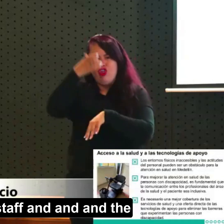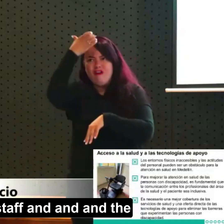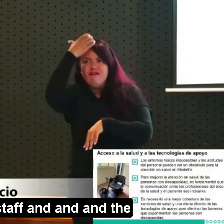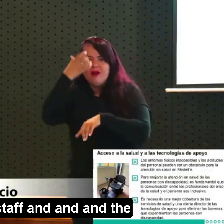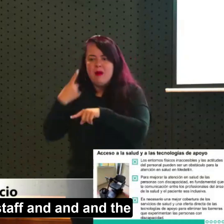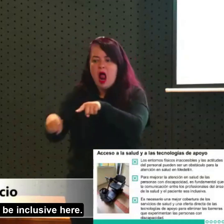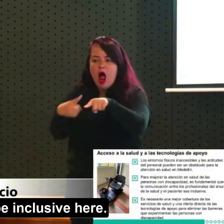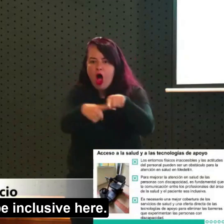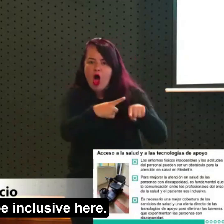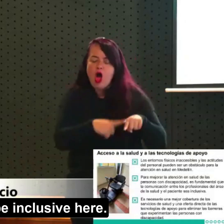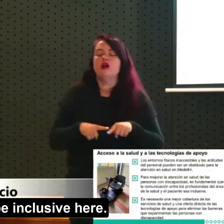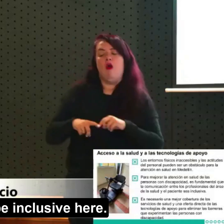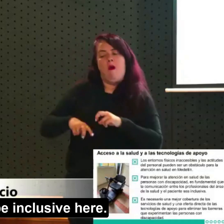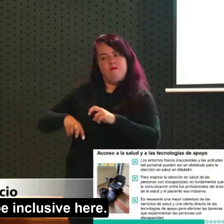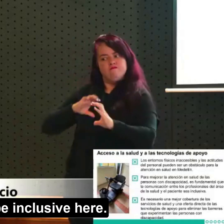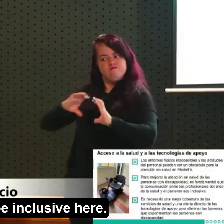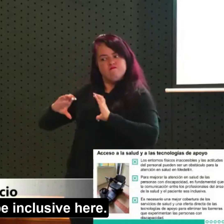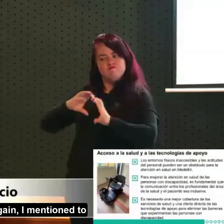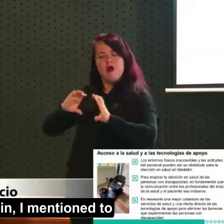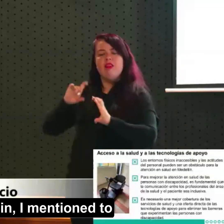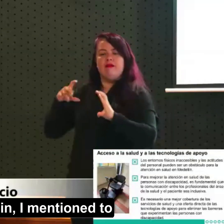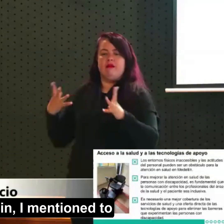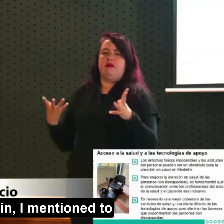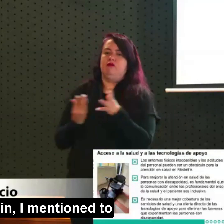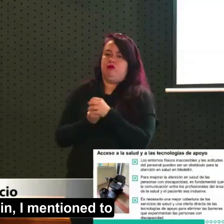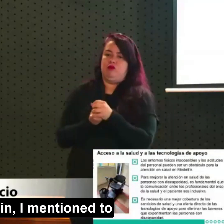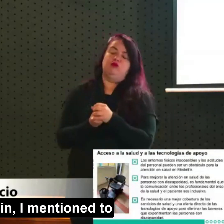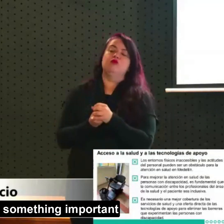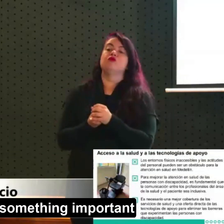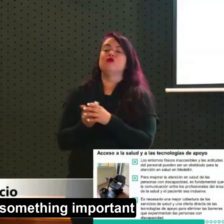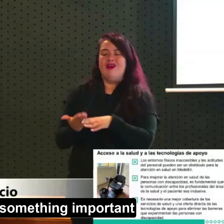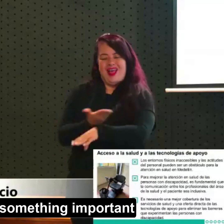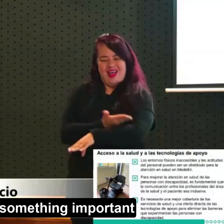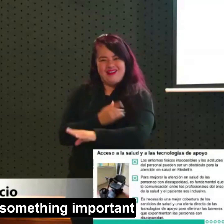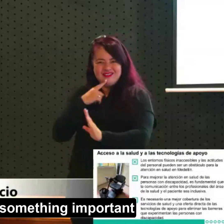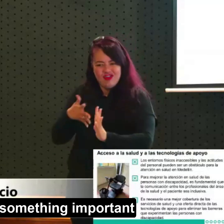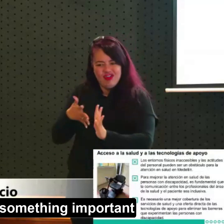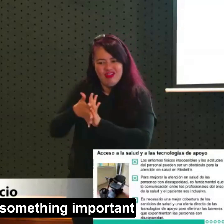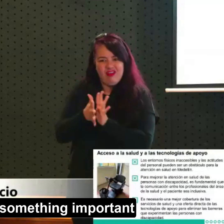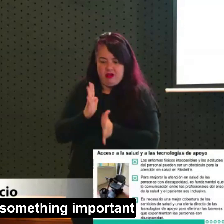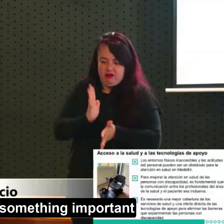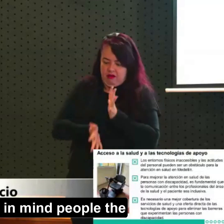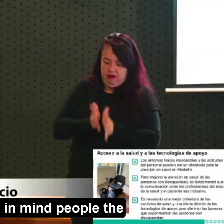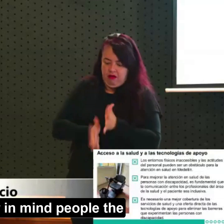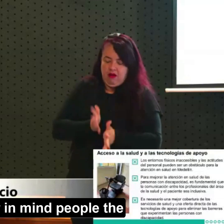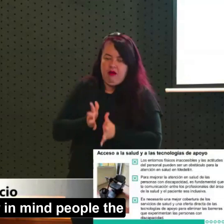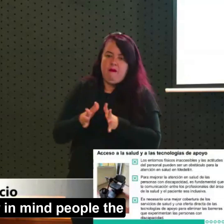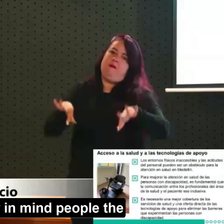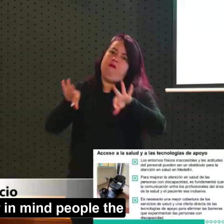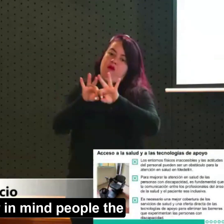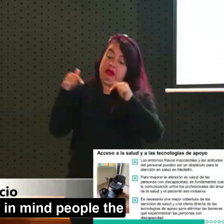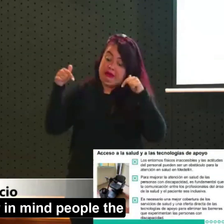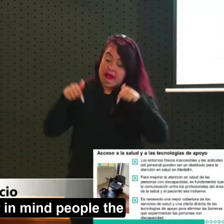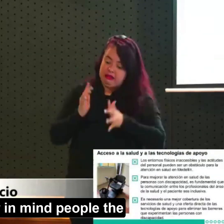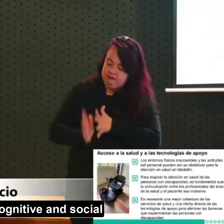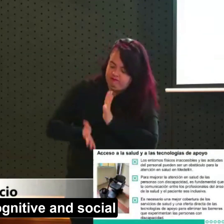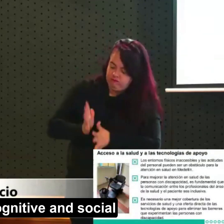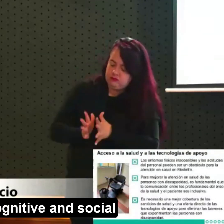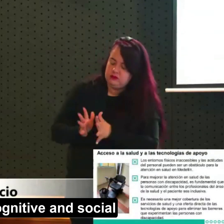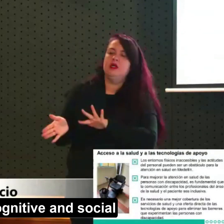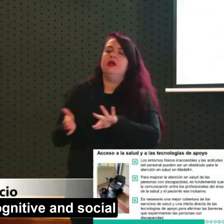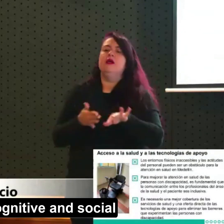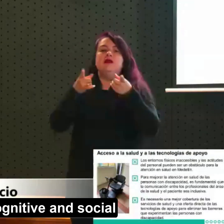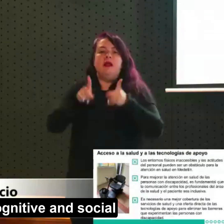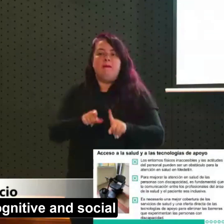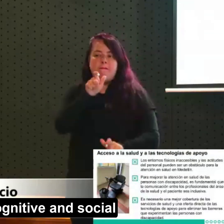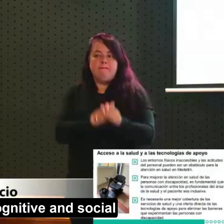and the patient be inclusive. Here, once again, I mentioned to note something important, is to bear in mind the